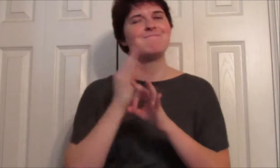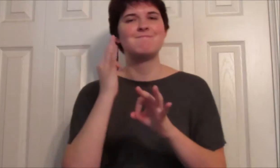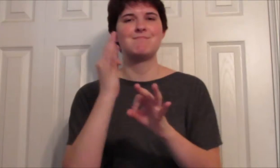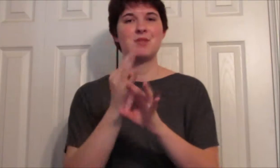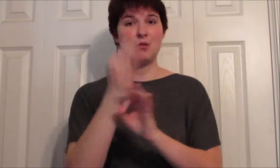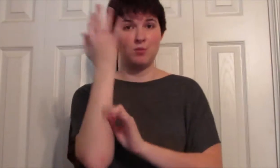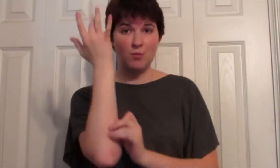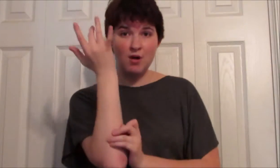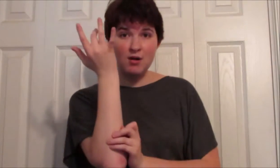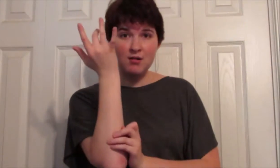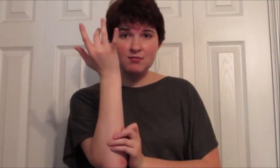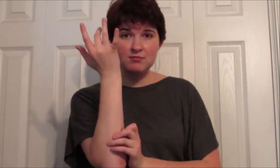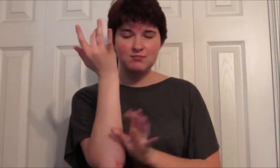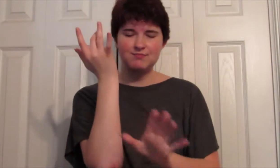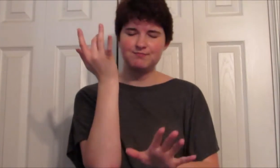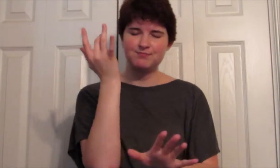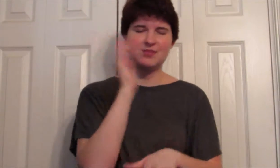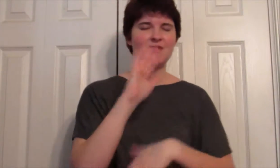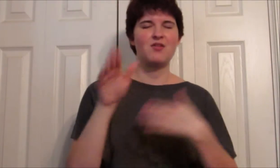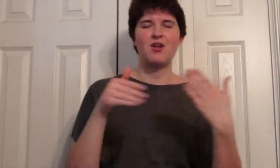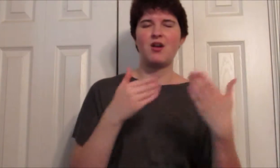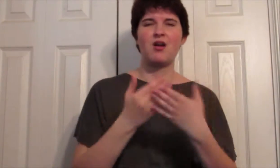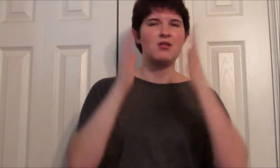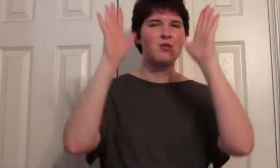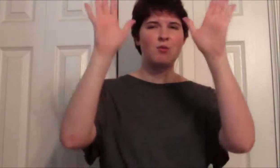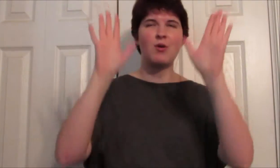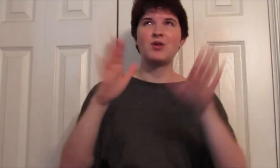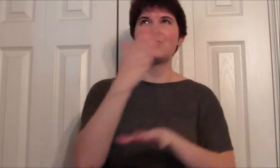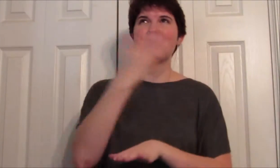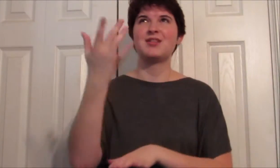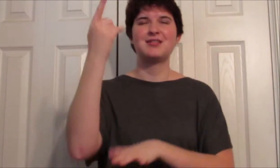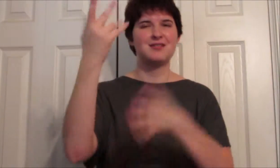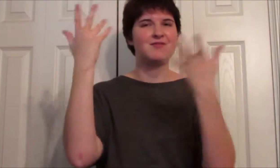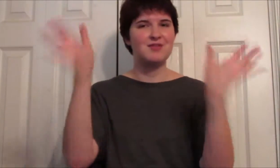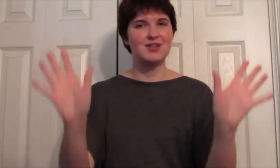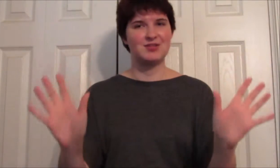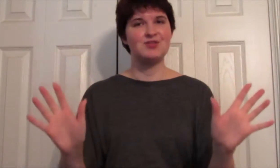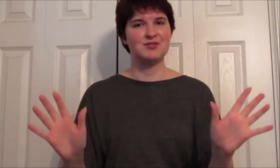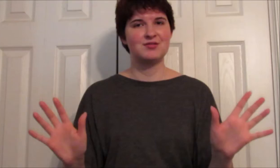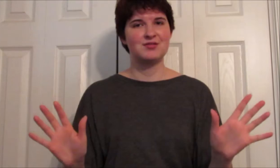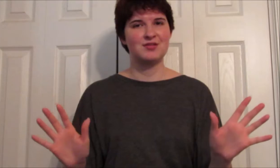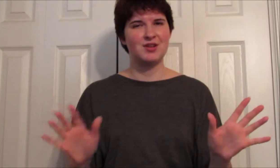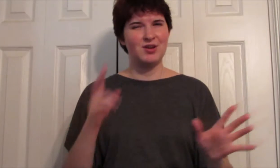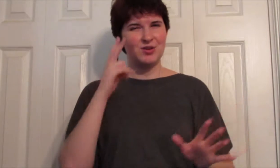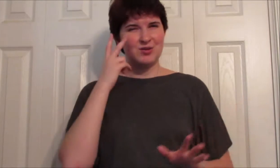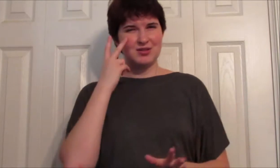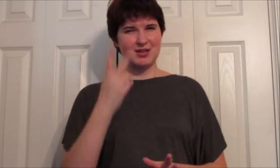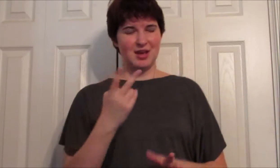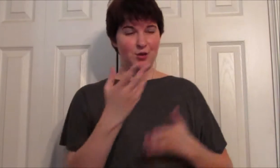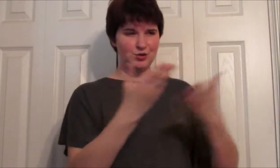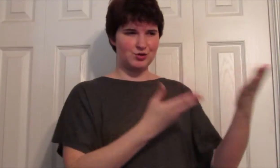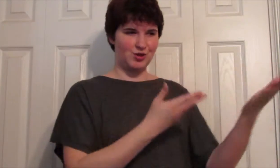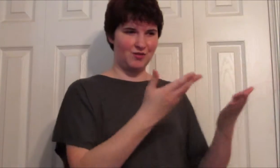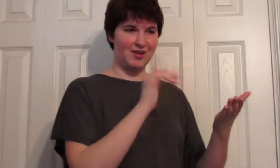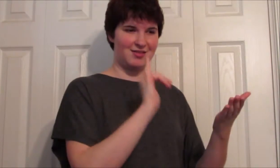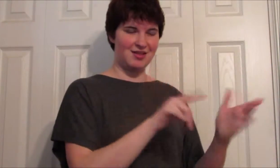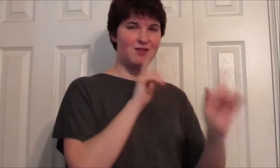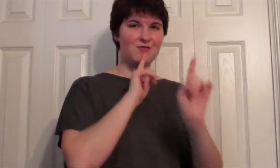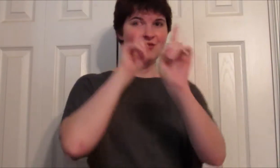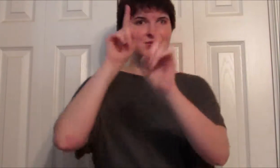faithfully. Why? Because of all the great things he has done. Do you see how serving is a